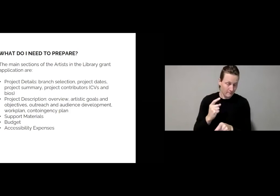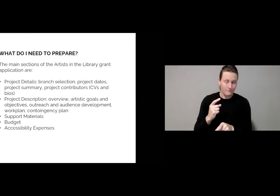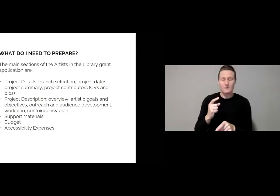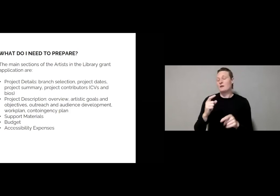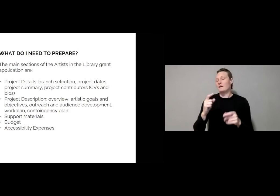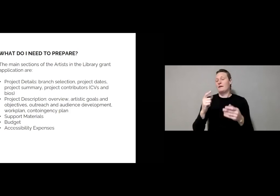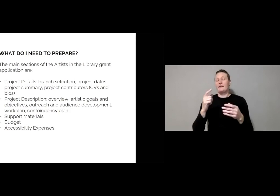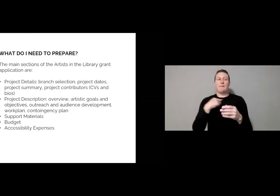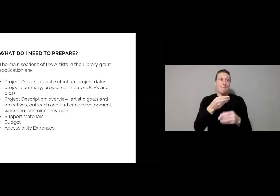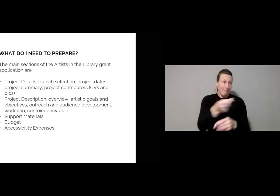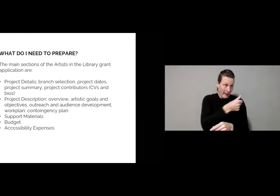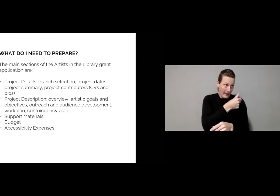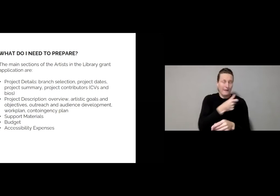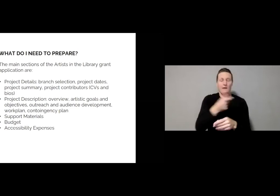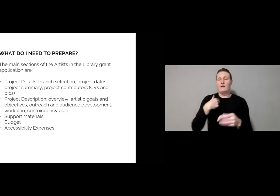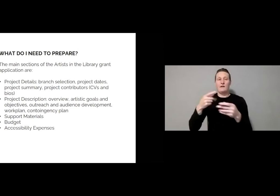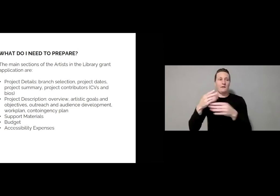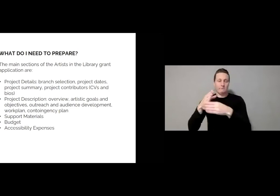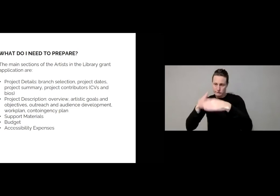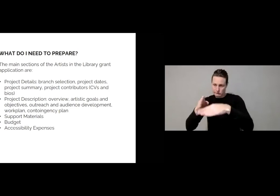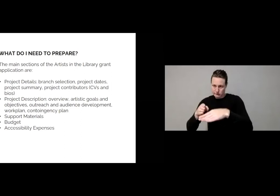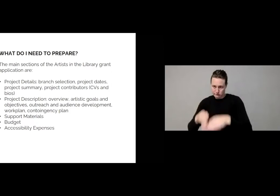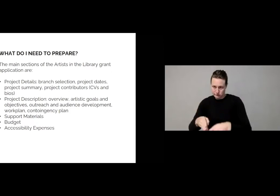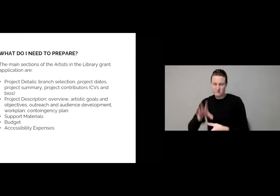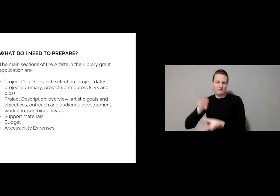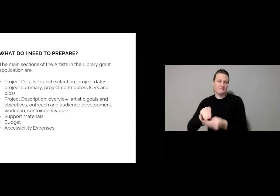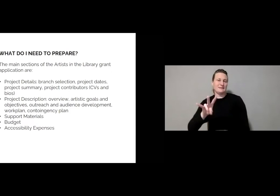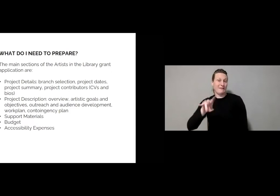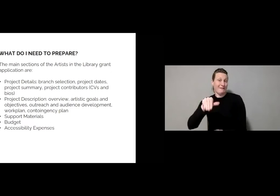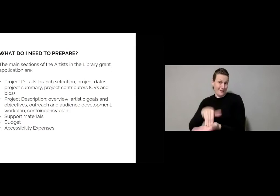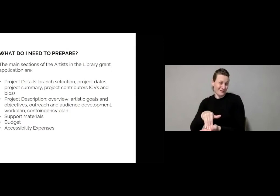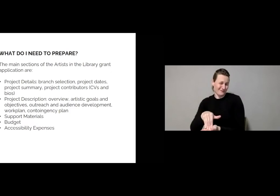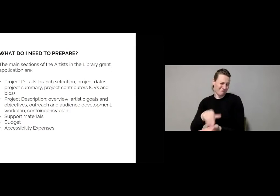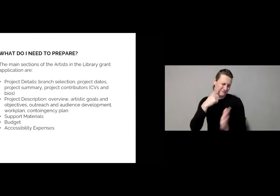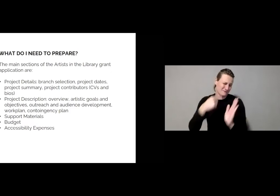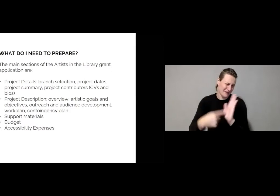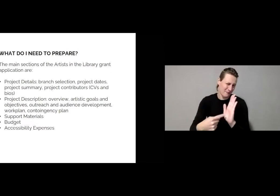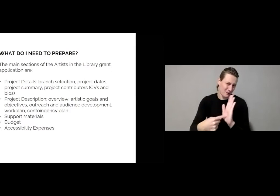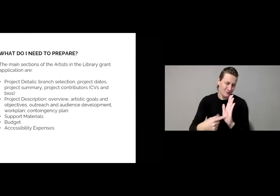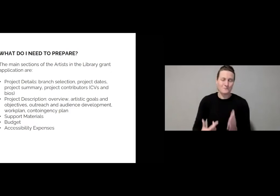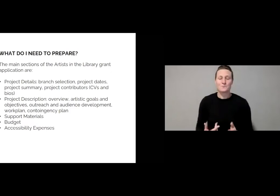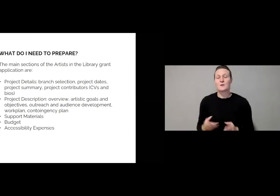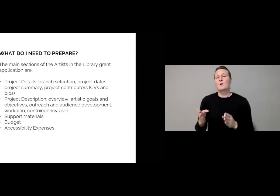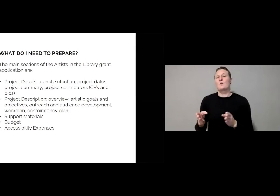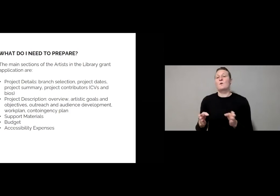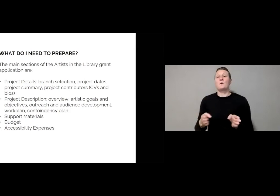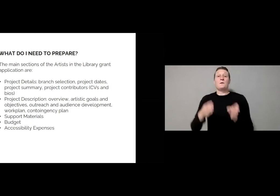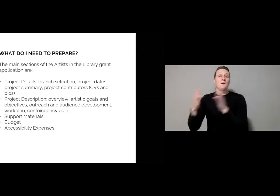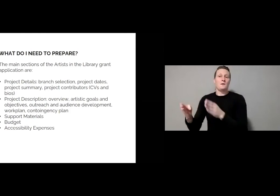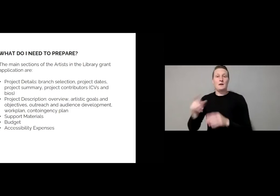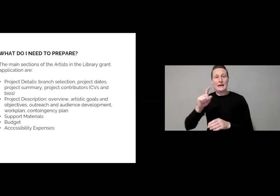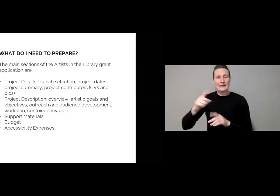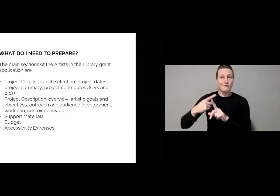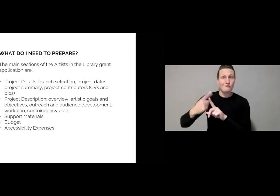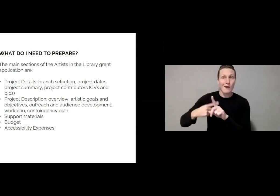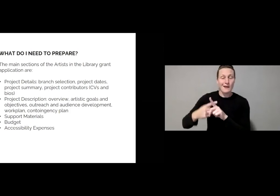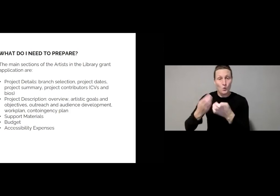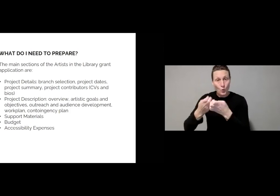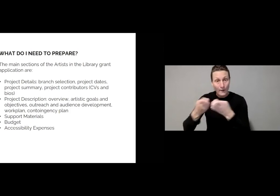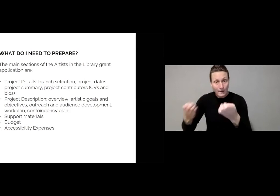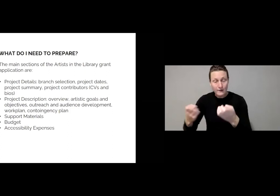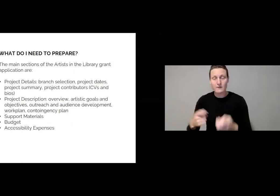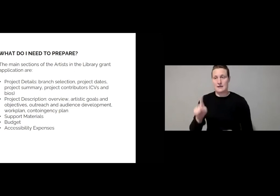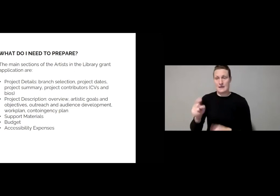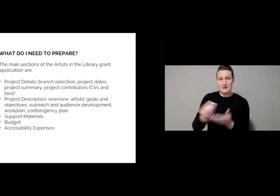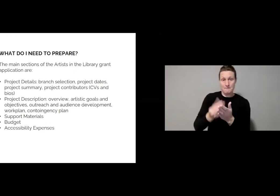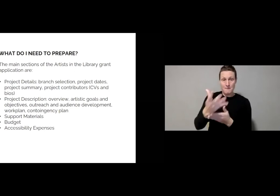or whatever. This is also where you can break down your expenses. What types of materials or equipment rentals you might require for this project.